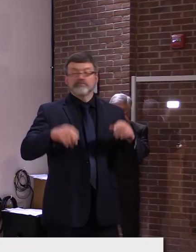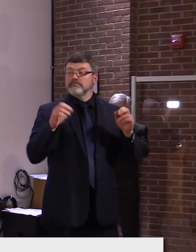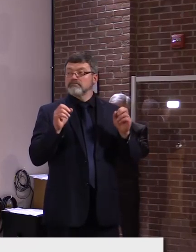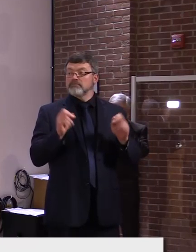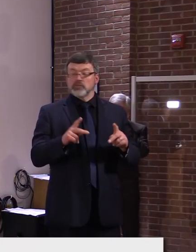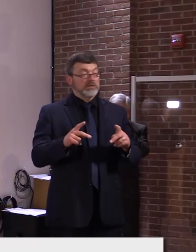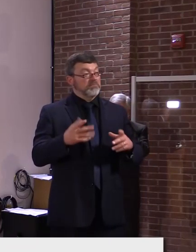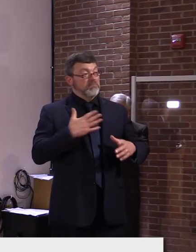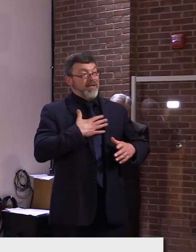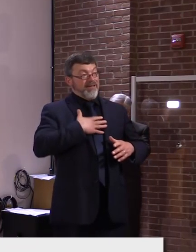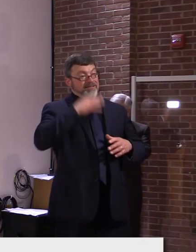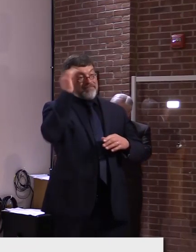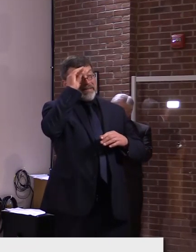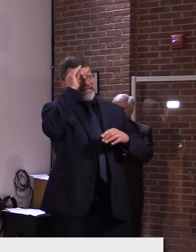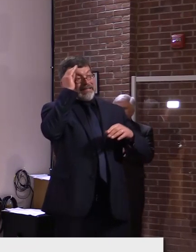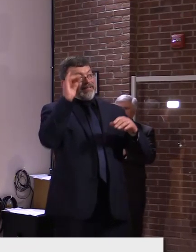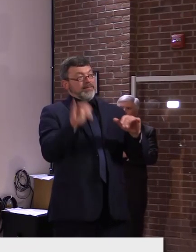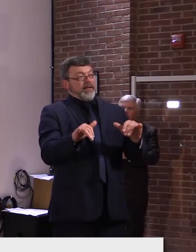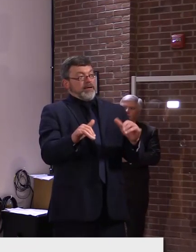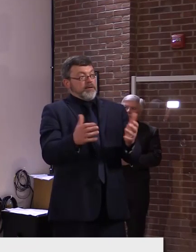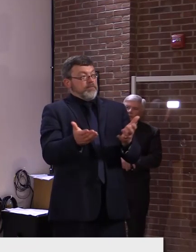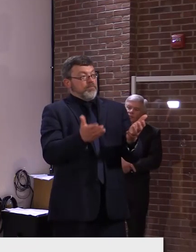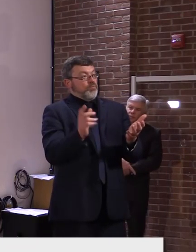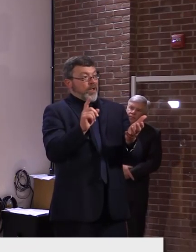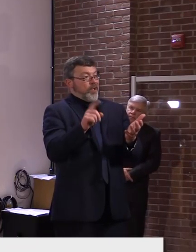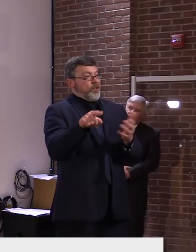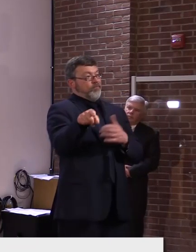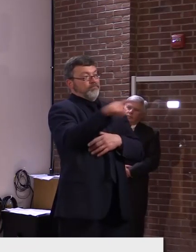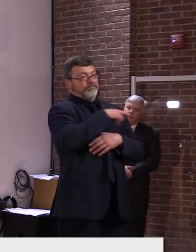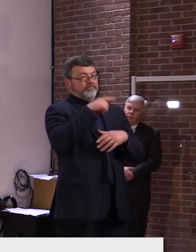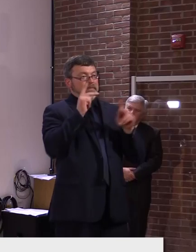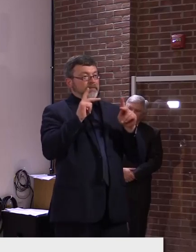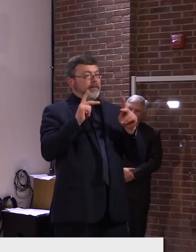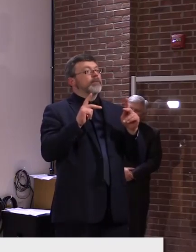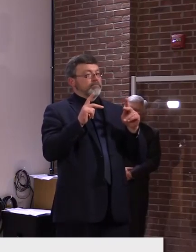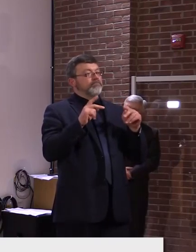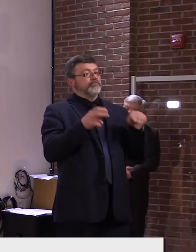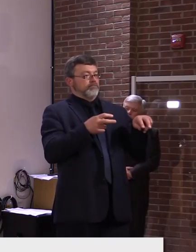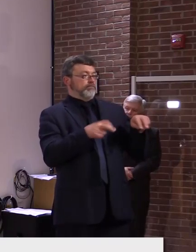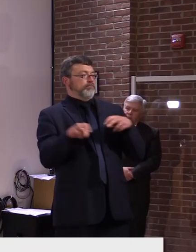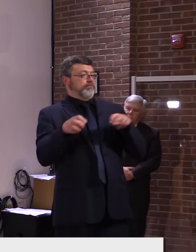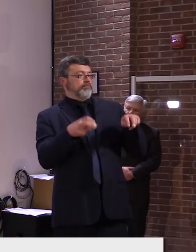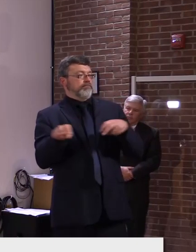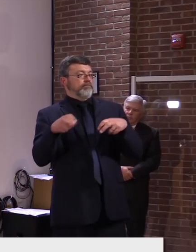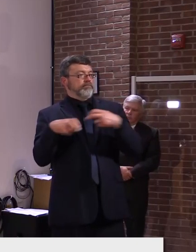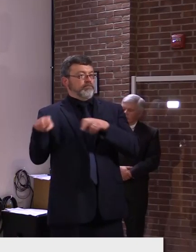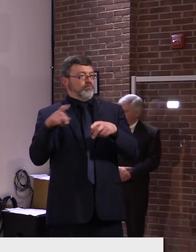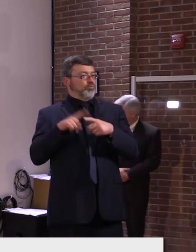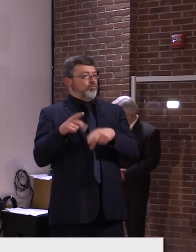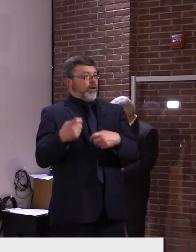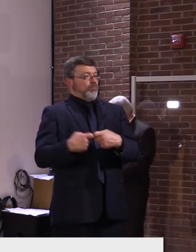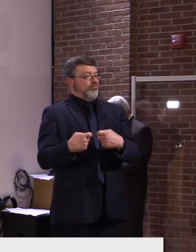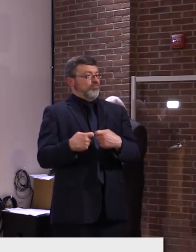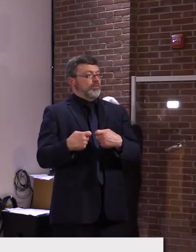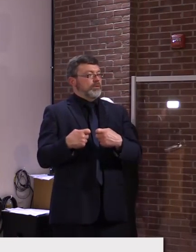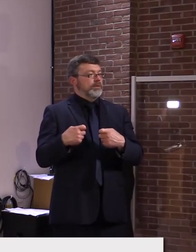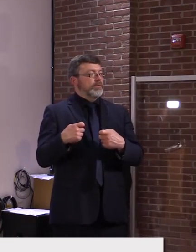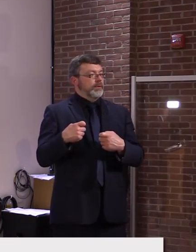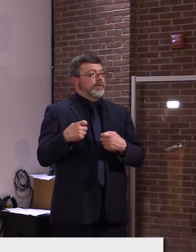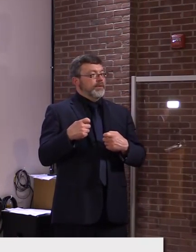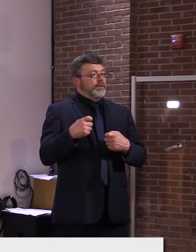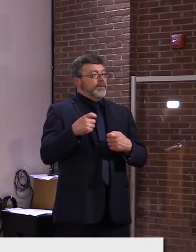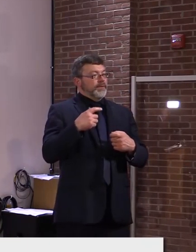this supply and demand will take over. I think there'll be a lot of demand for these types of vehicles, and the market